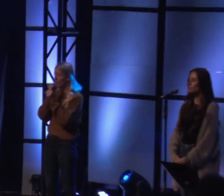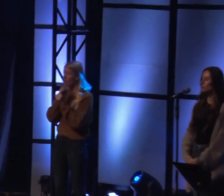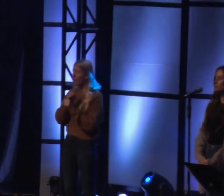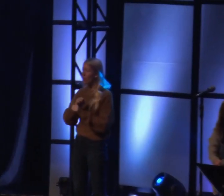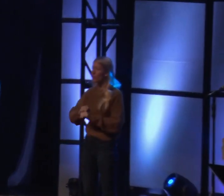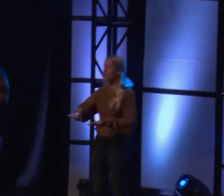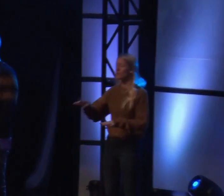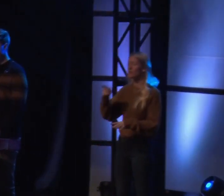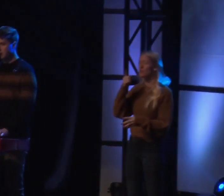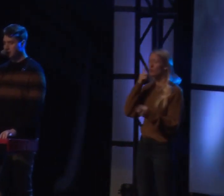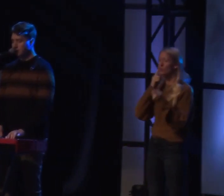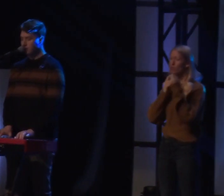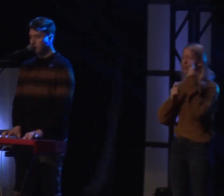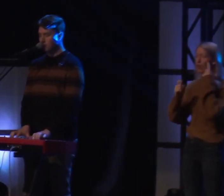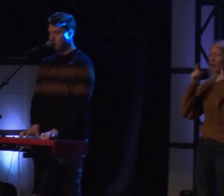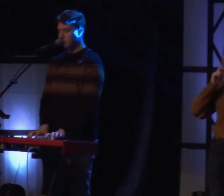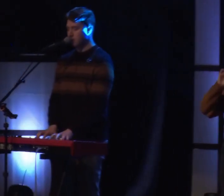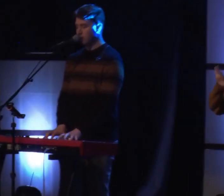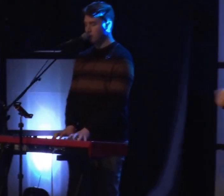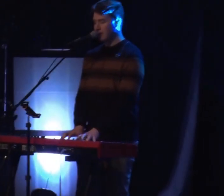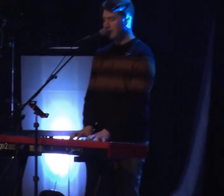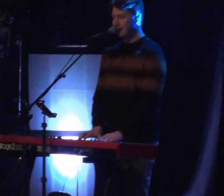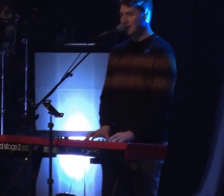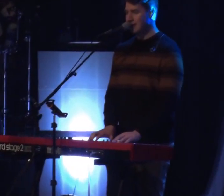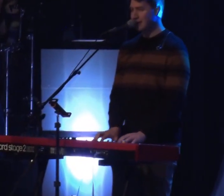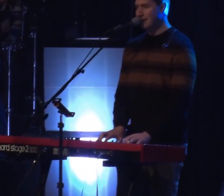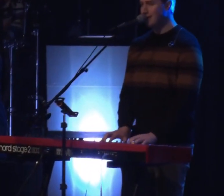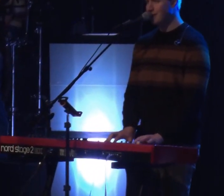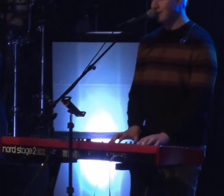Blessed are the tears of all the